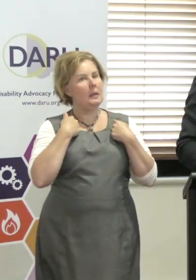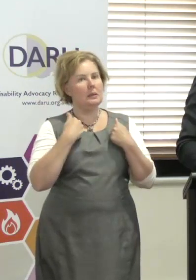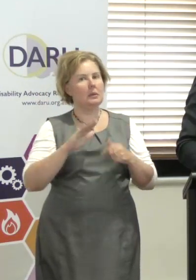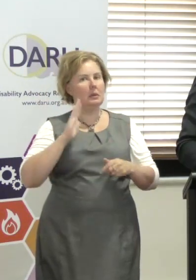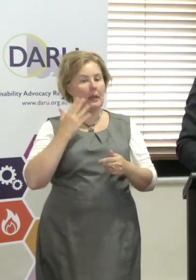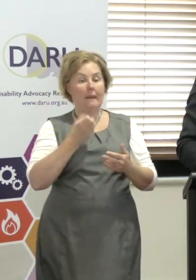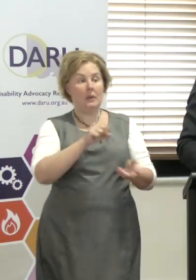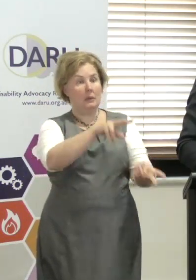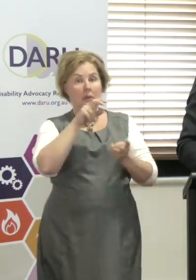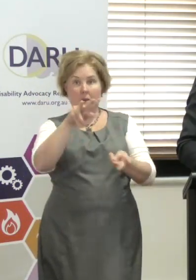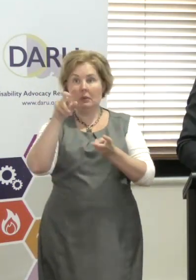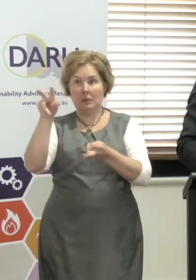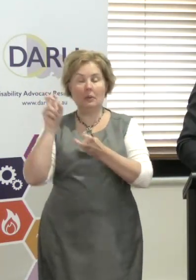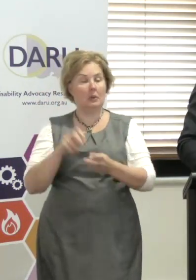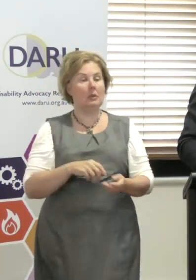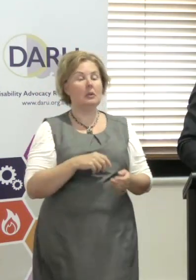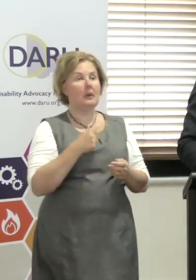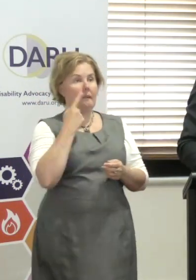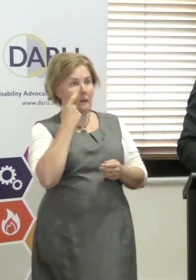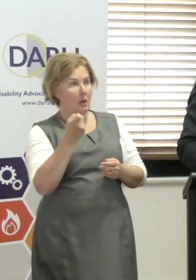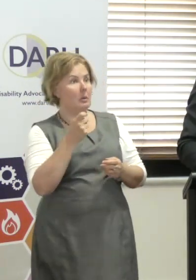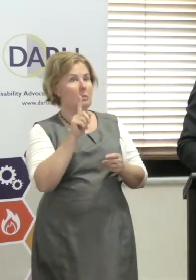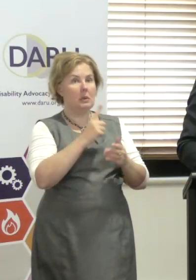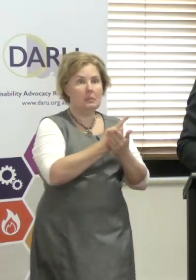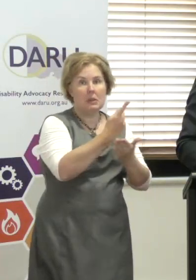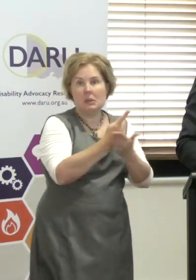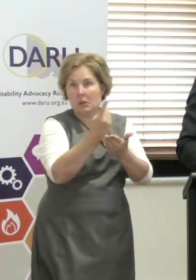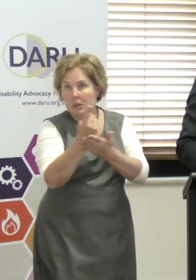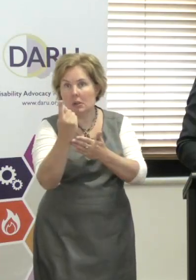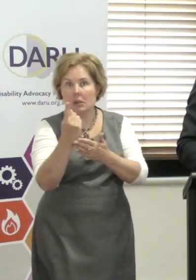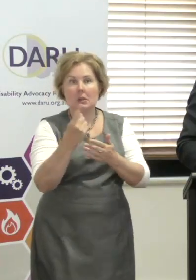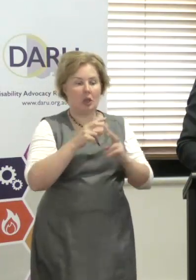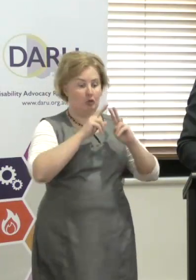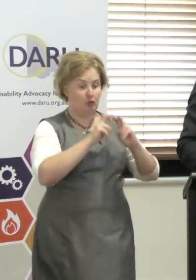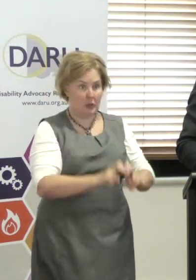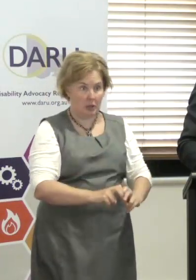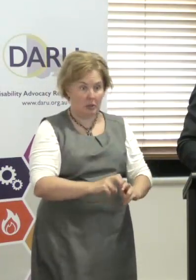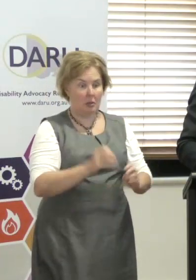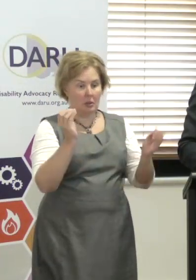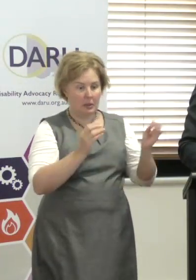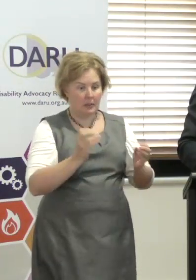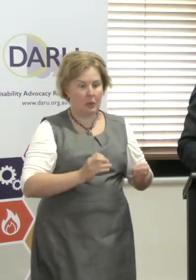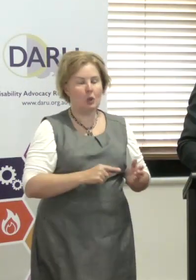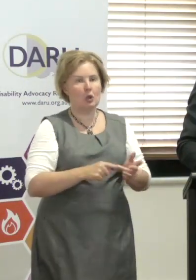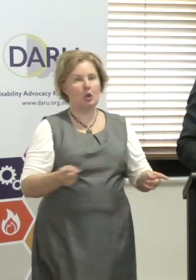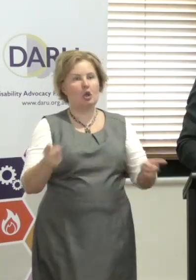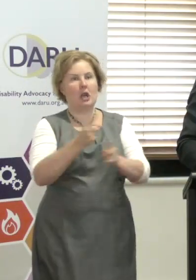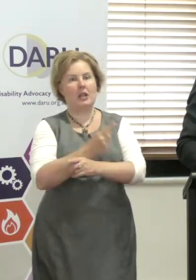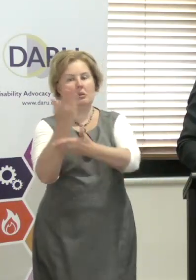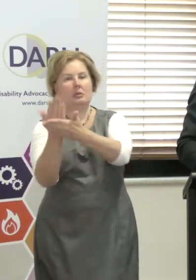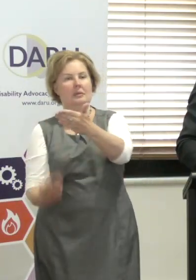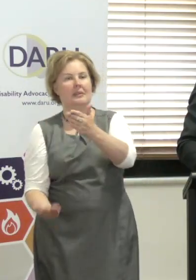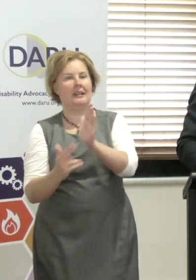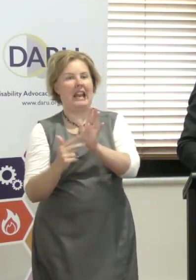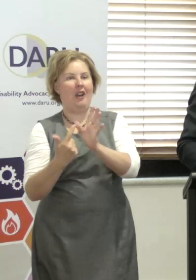not just to find out what's going on and being able to explain what's going on, but we wanted to do it to change the narrative. And one